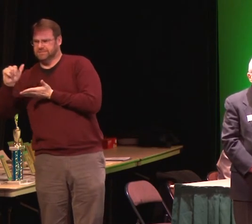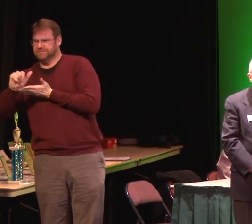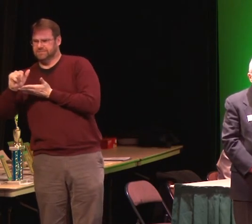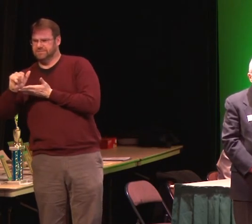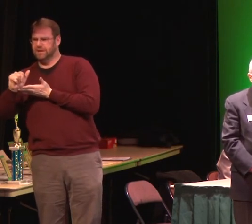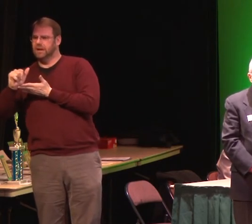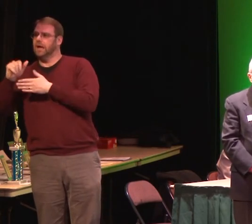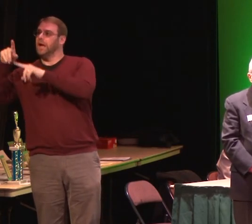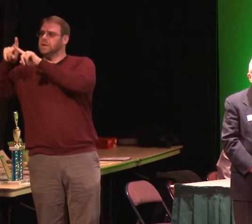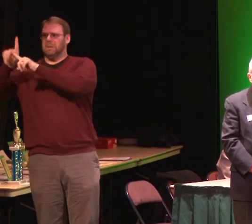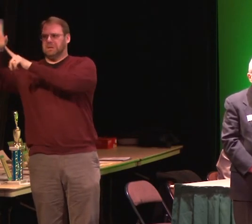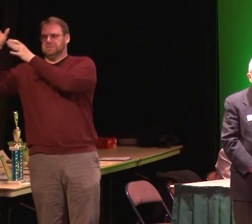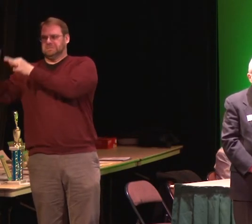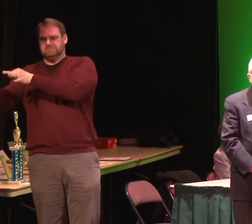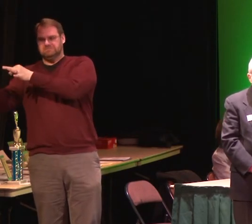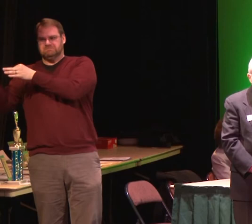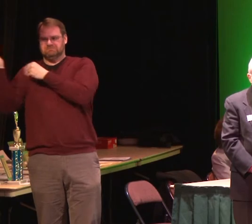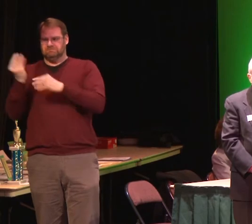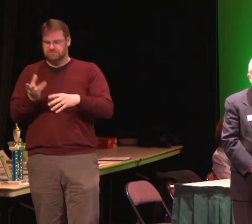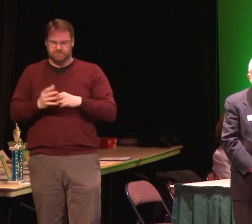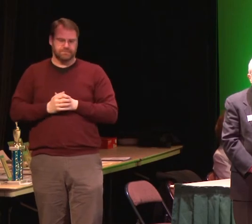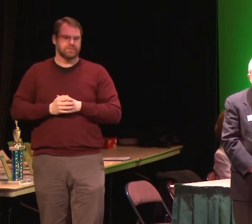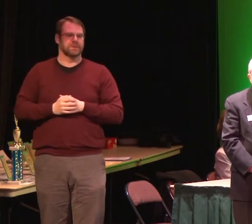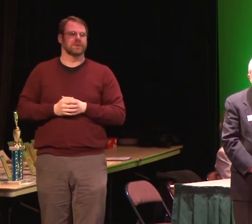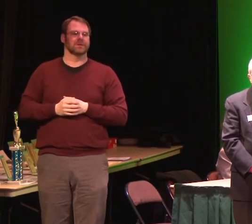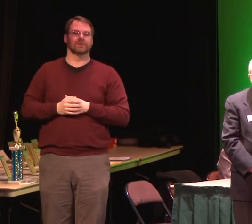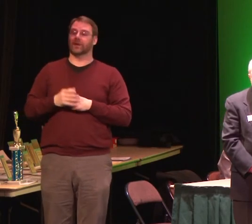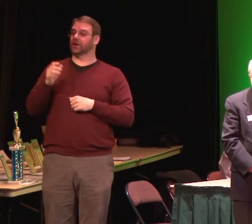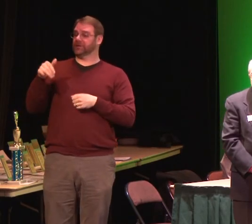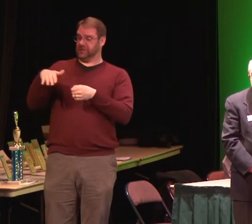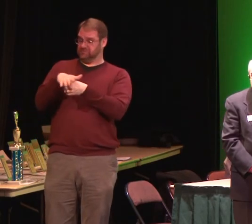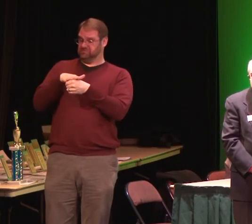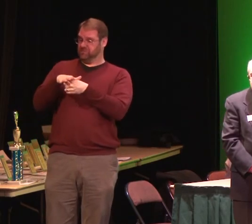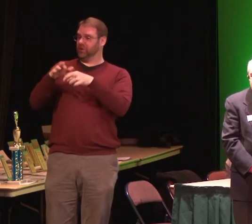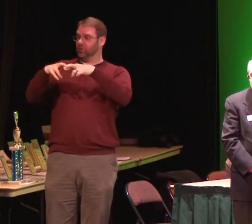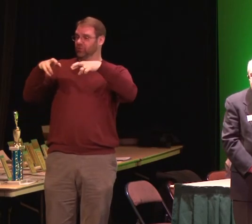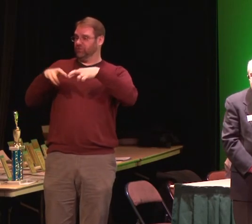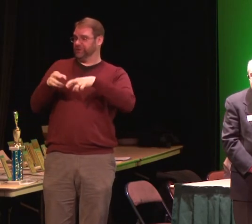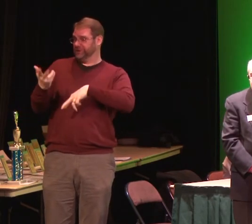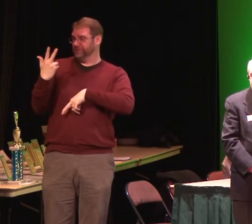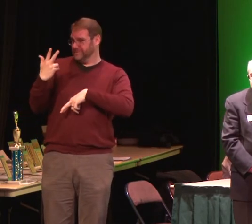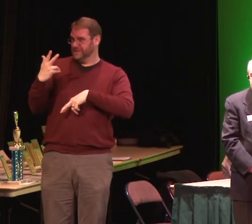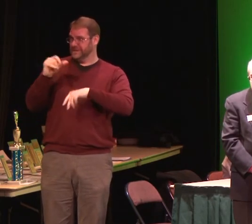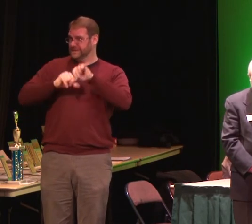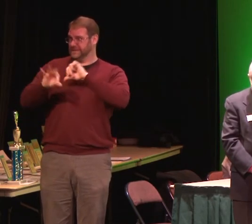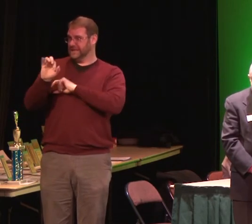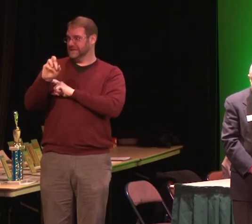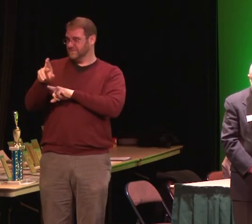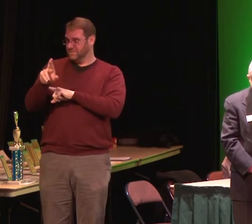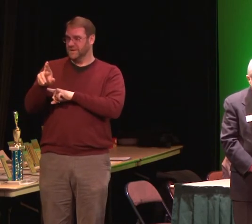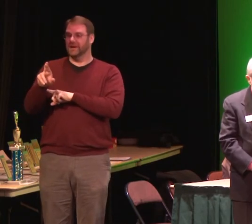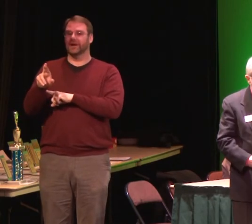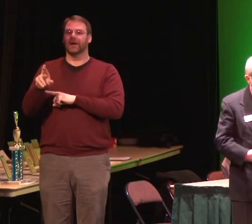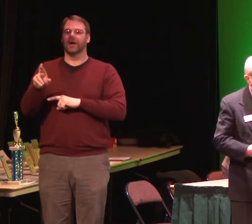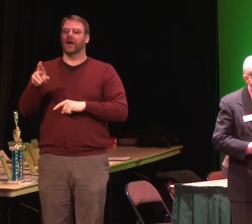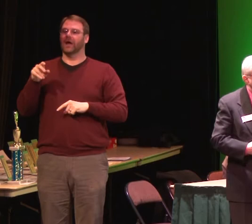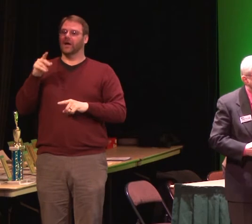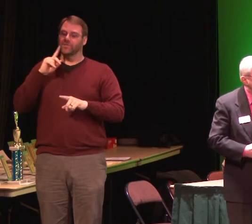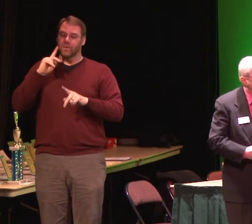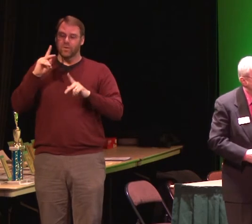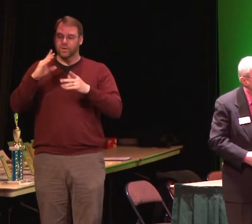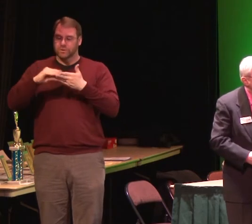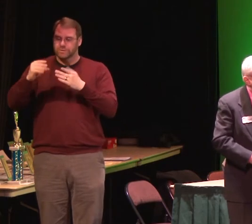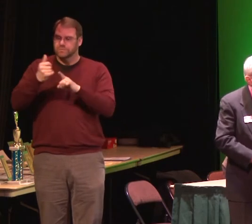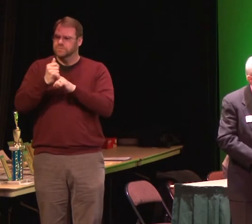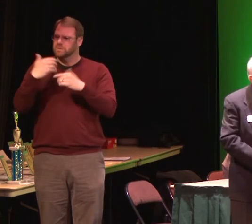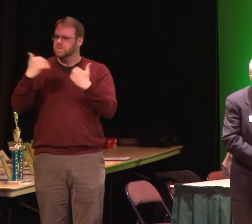what they say it's worth. And so the Rensselaer BCC Region 3 Science Fair Committee, and this is for minds ahead of their time,